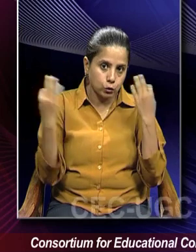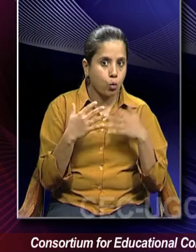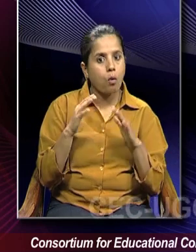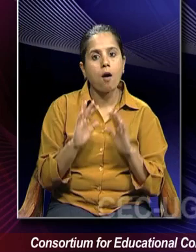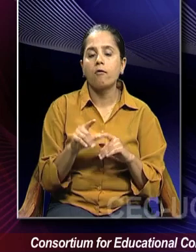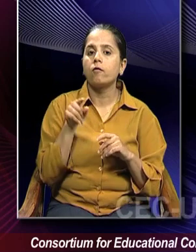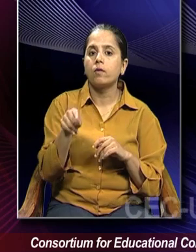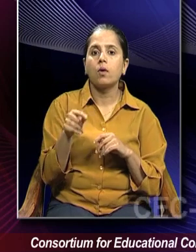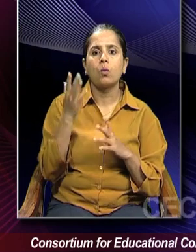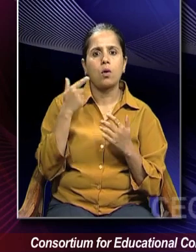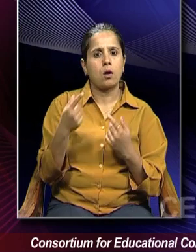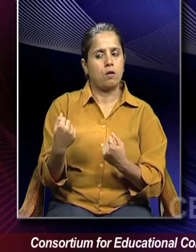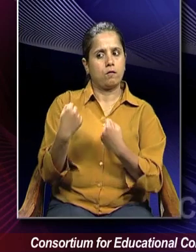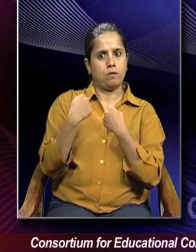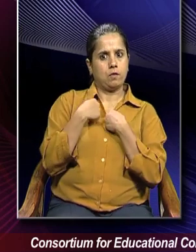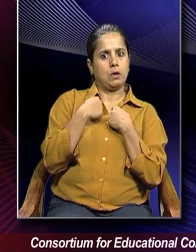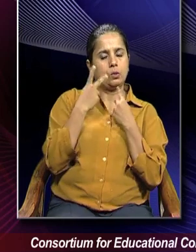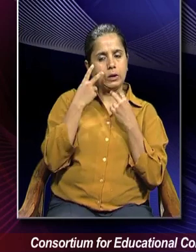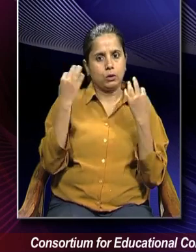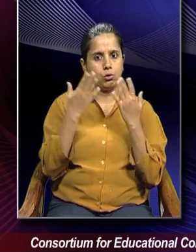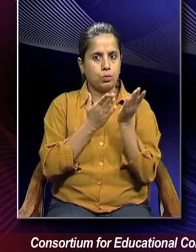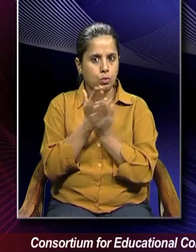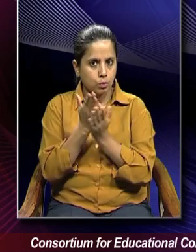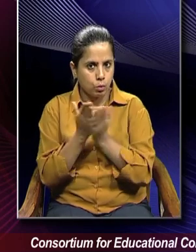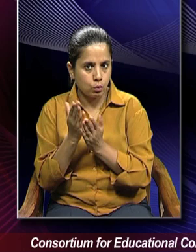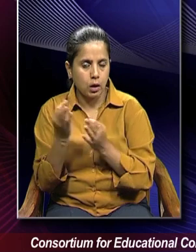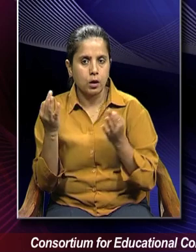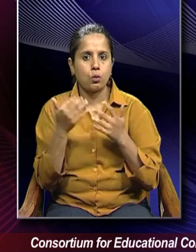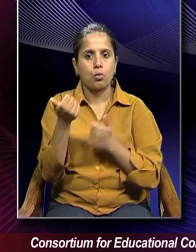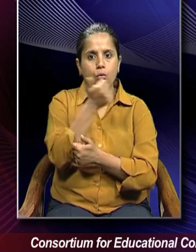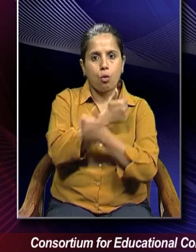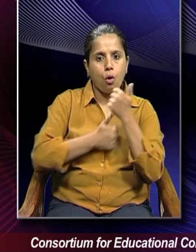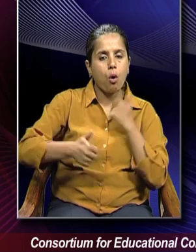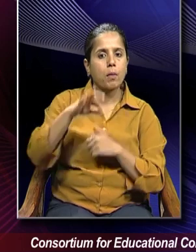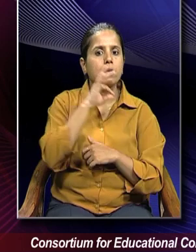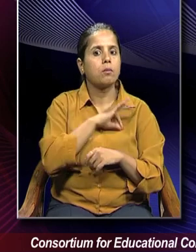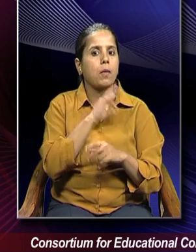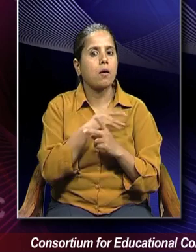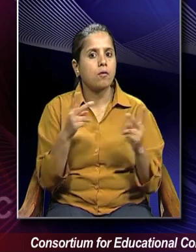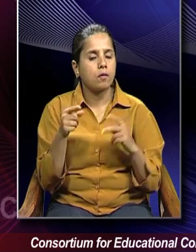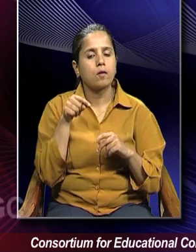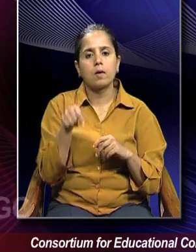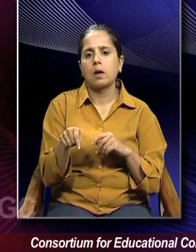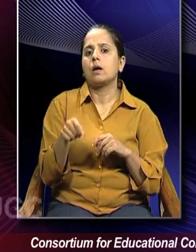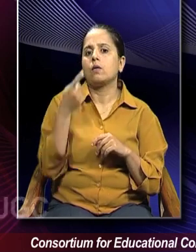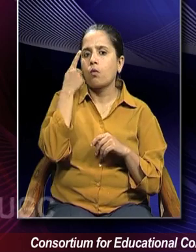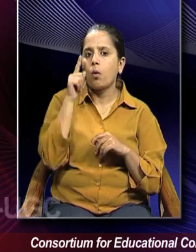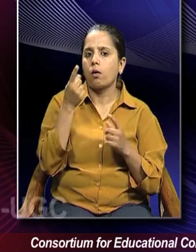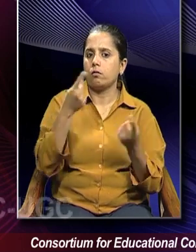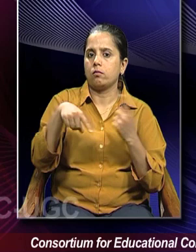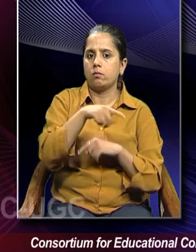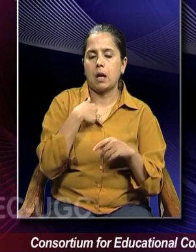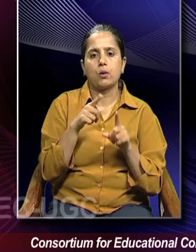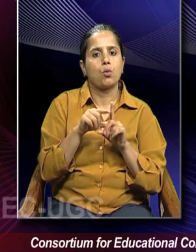because it forces us to seek new ways leading to a new competitive advantage, and that is something for which we are